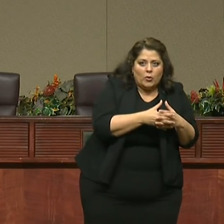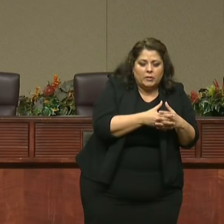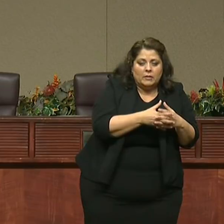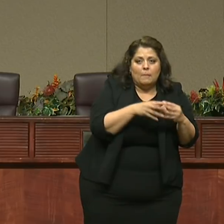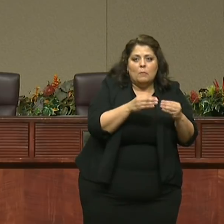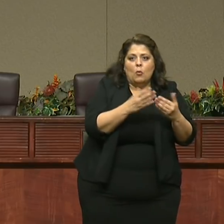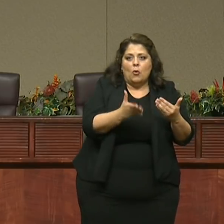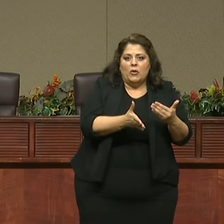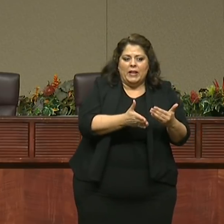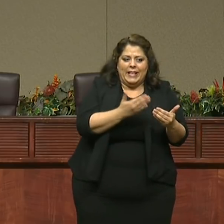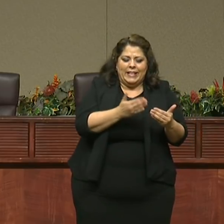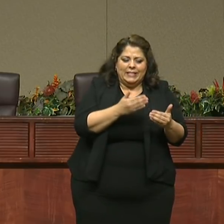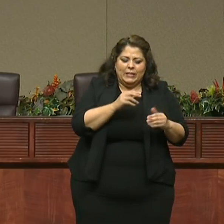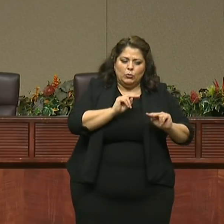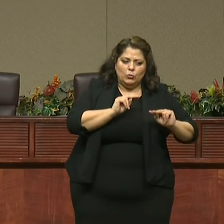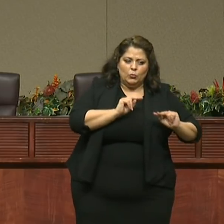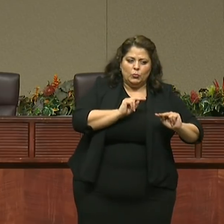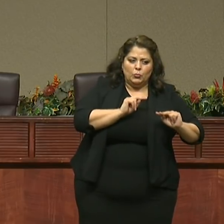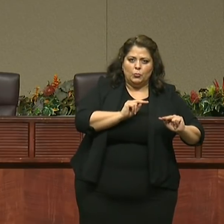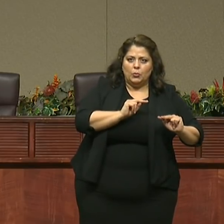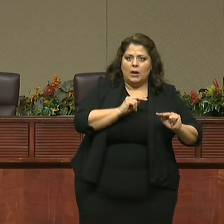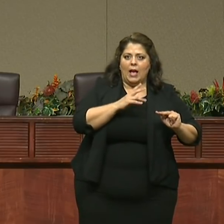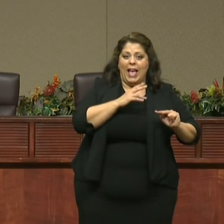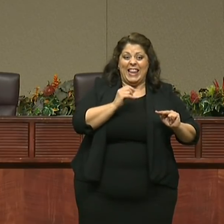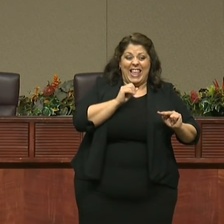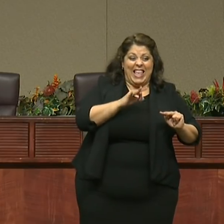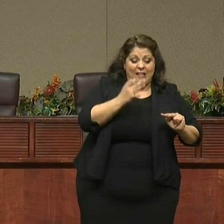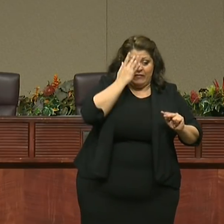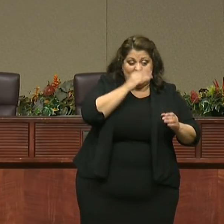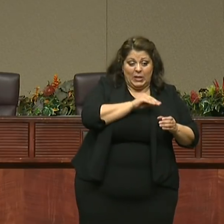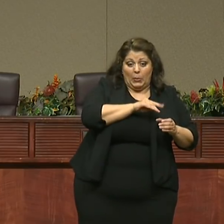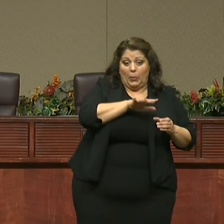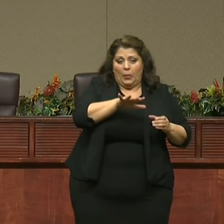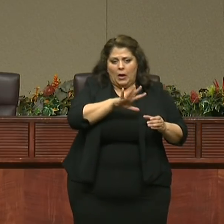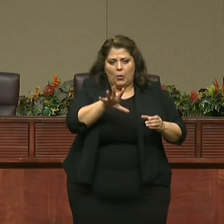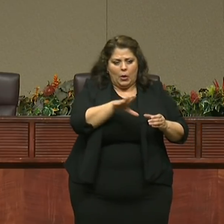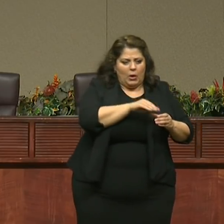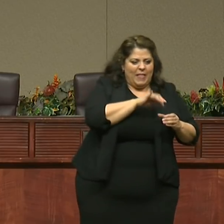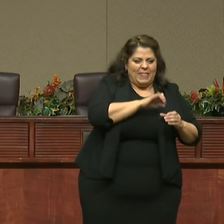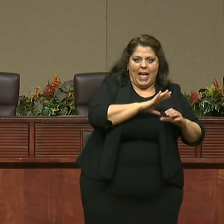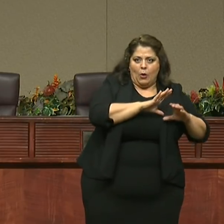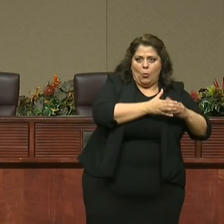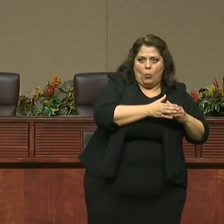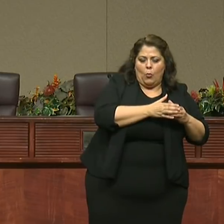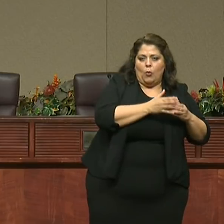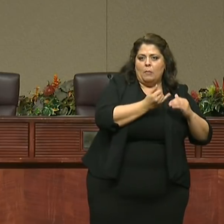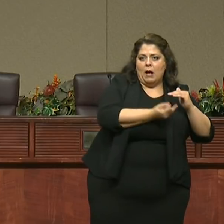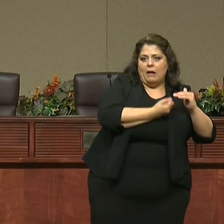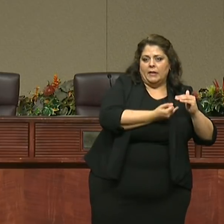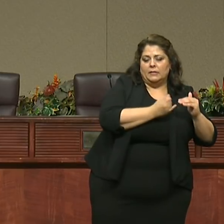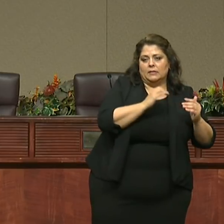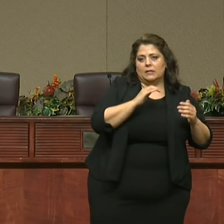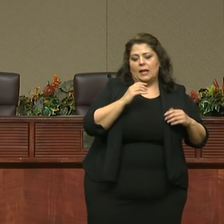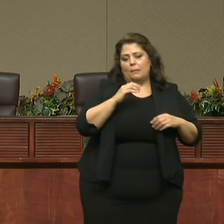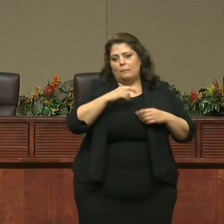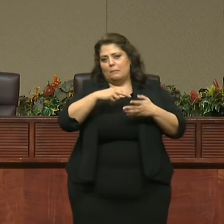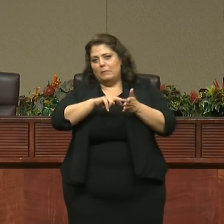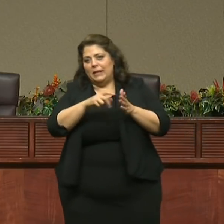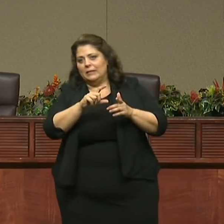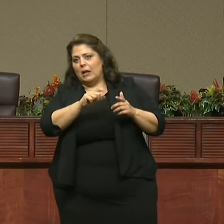type of work, and even to isolate a cohort if you need to protect the larger population from contracting, if that's the case.